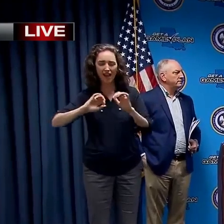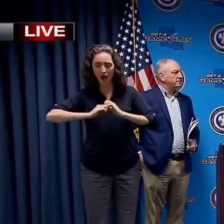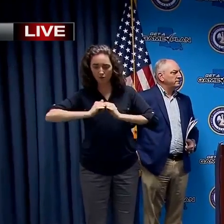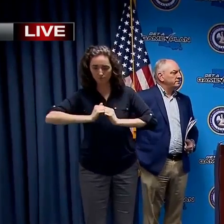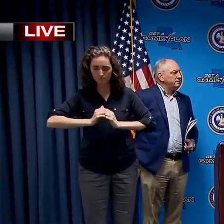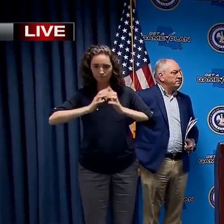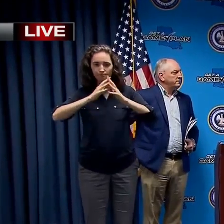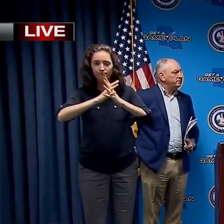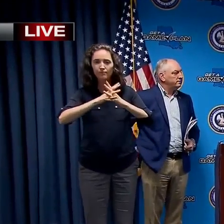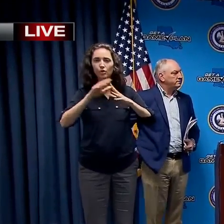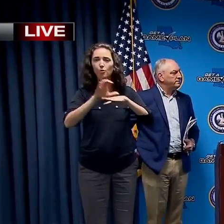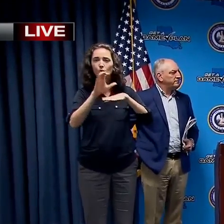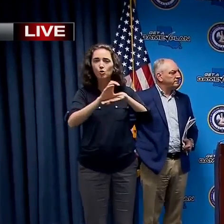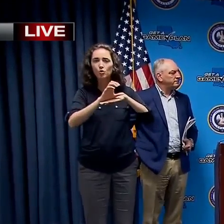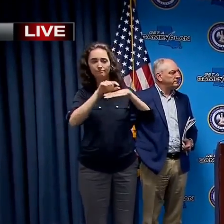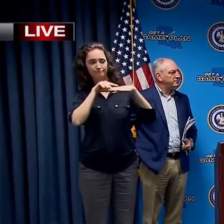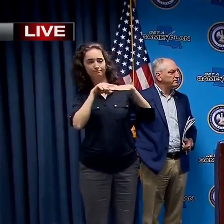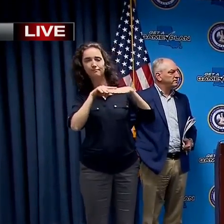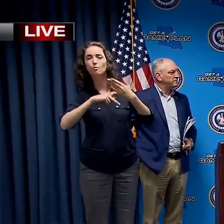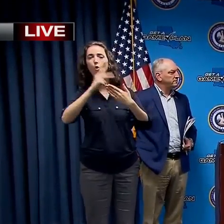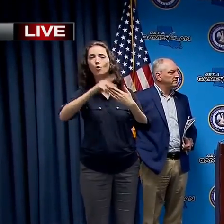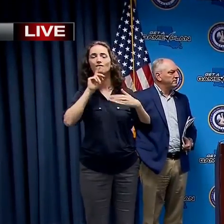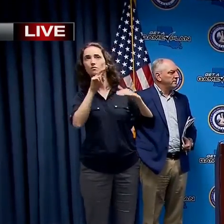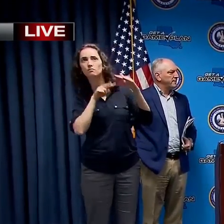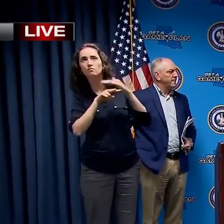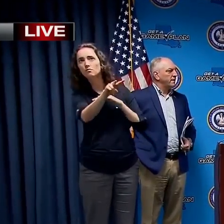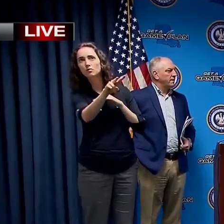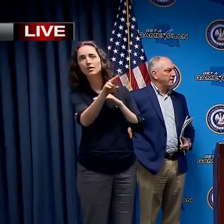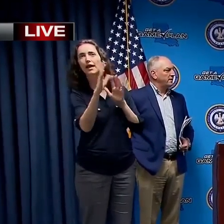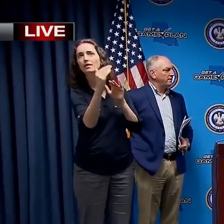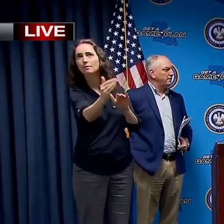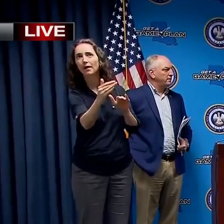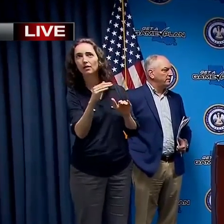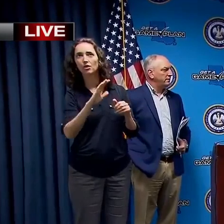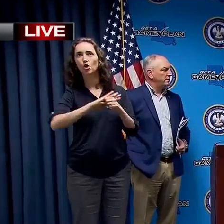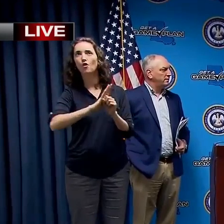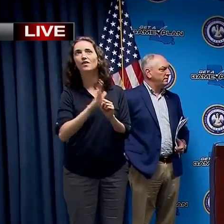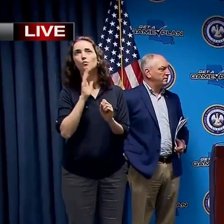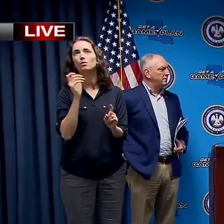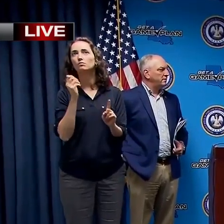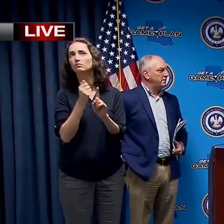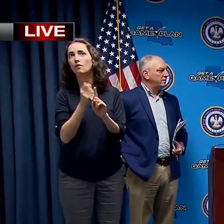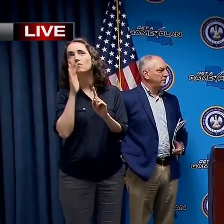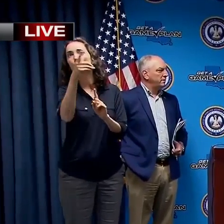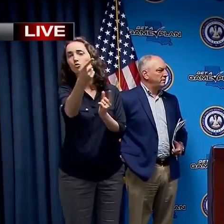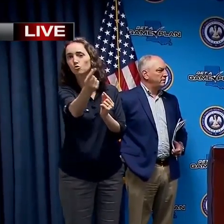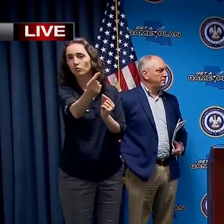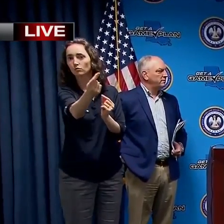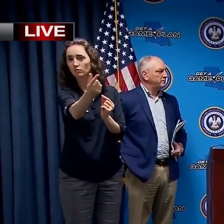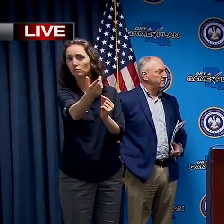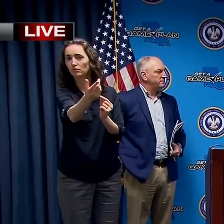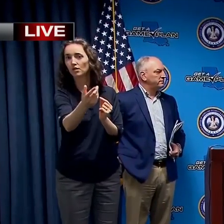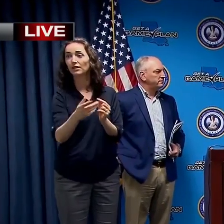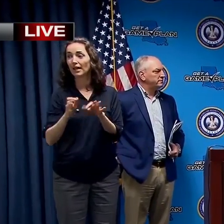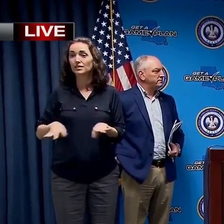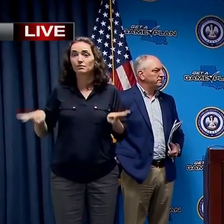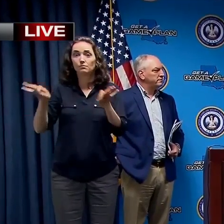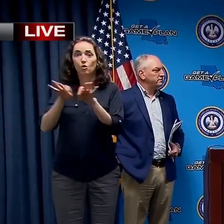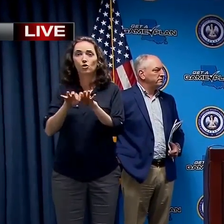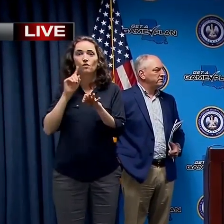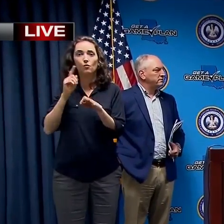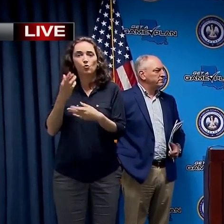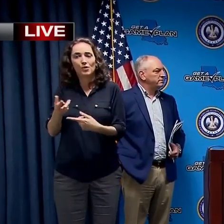understand what we should expect and how to predict what COVID-19 would mean for the state, especially when it comes to our most important healthcare resources